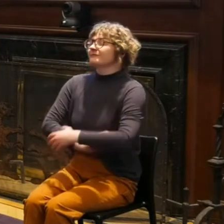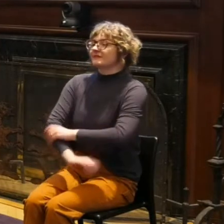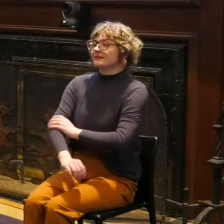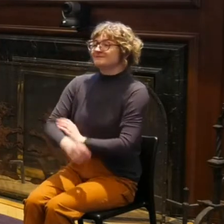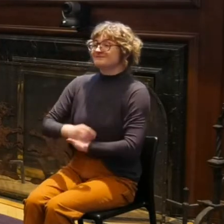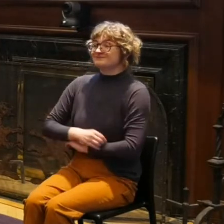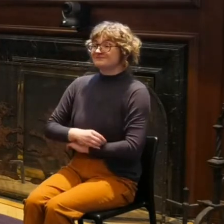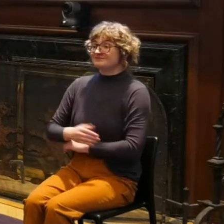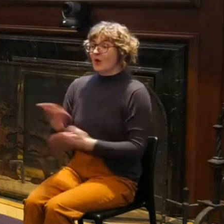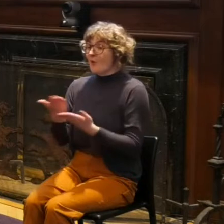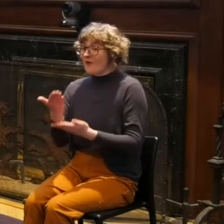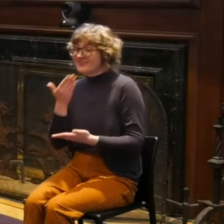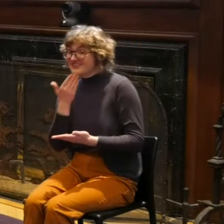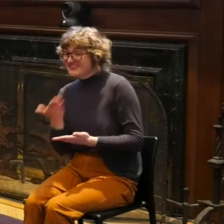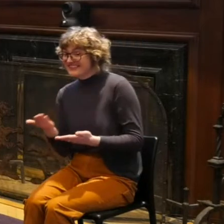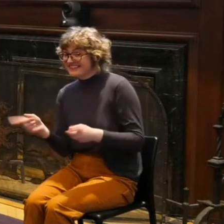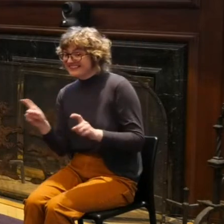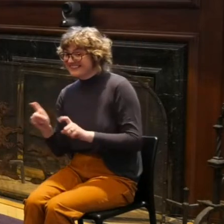What's good?